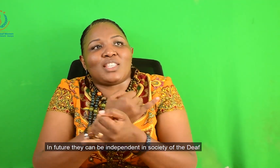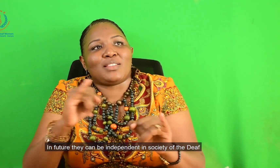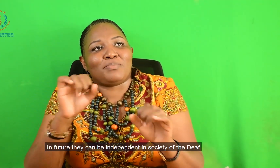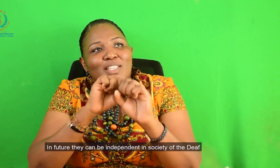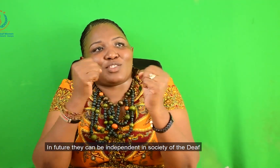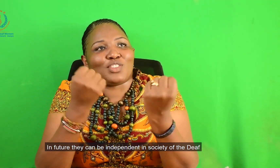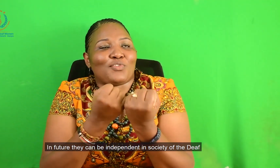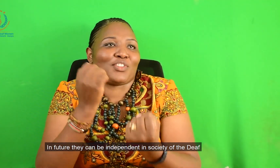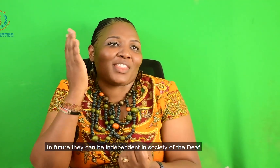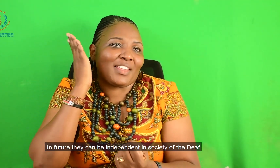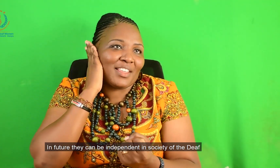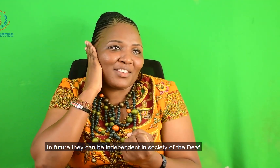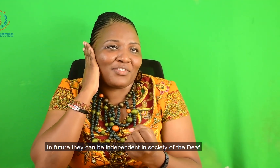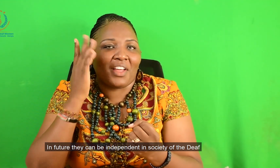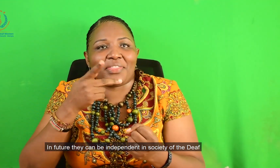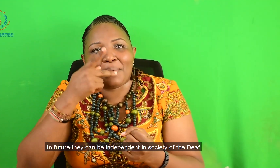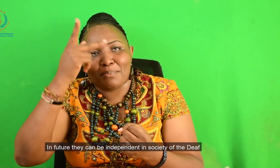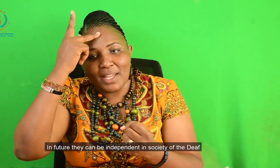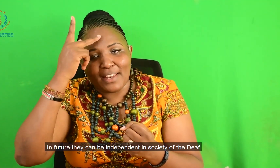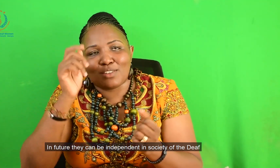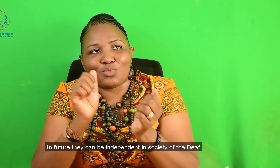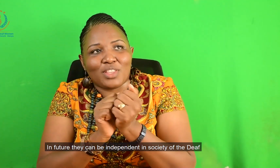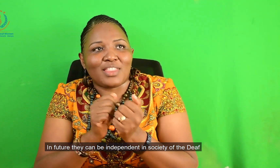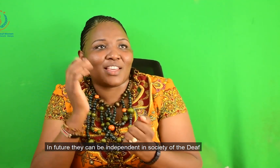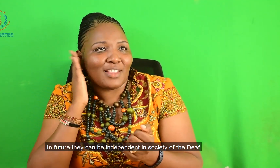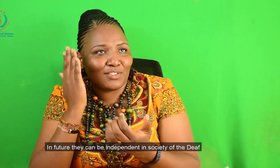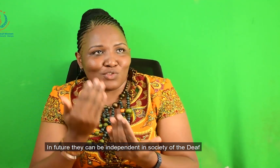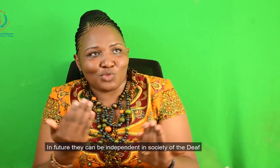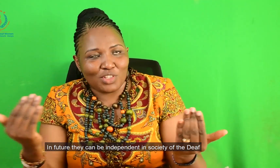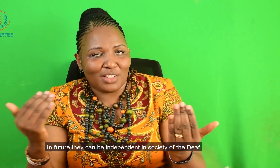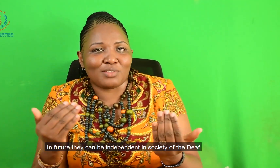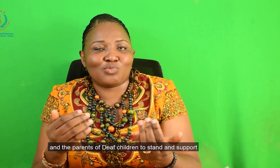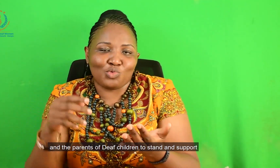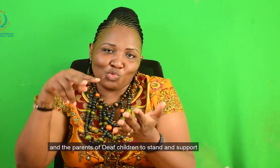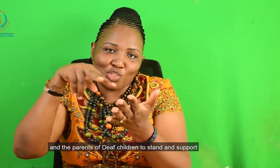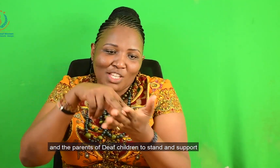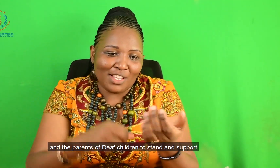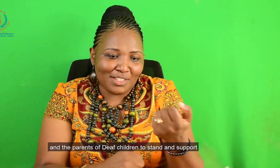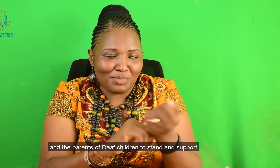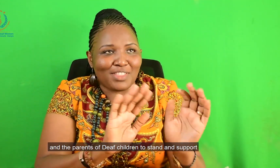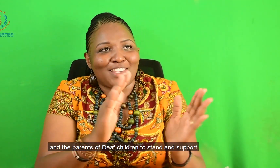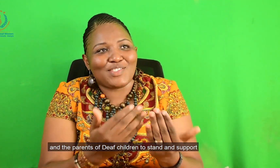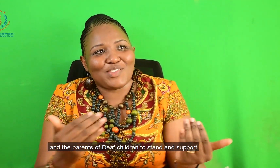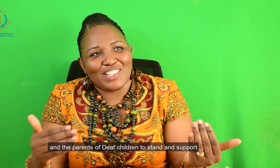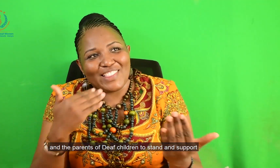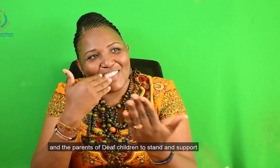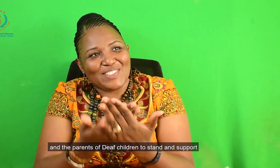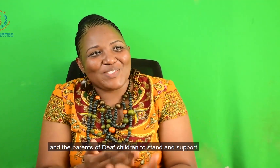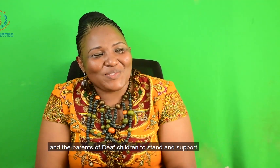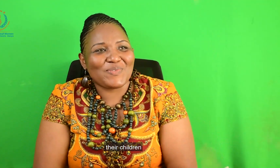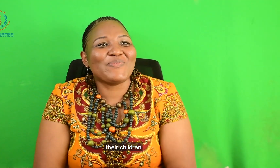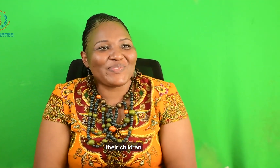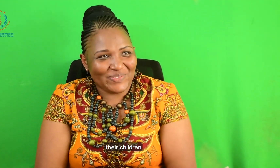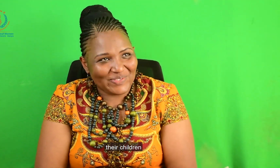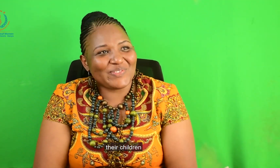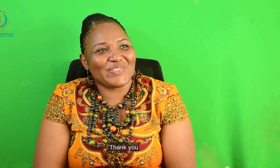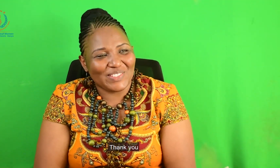In future, they can be independent society of the deaf and the parents of deaf children to stand and support their children. Thank